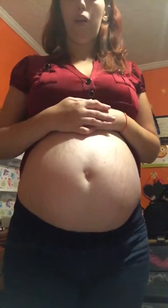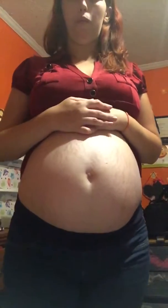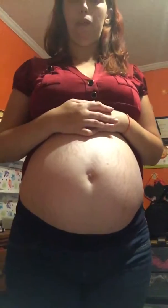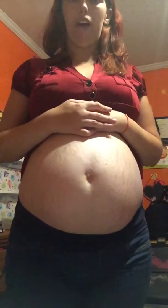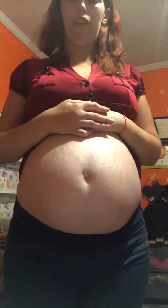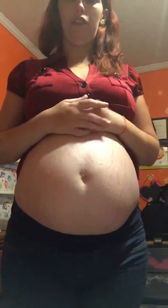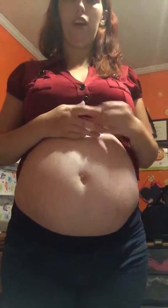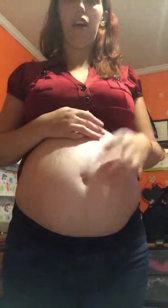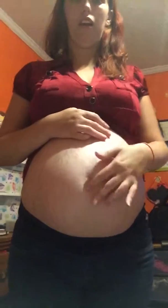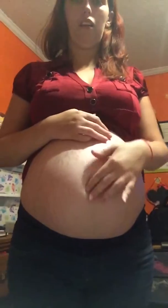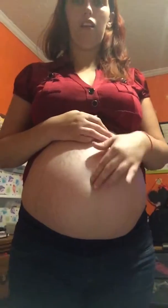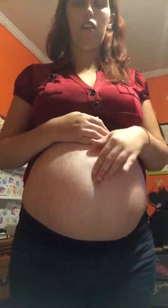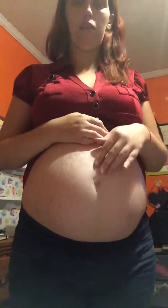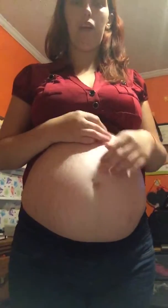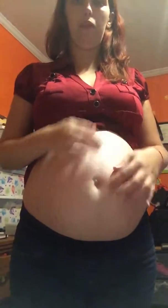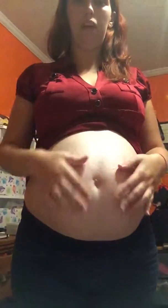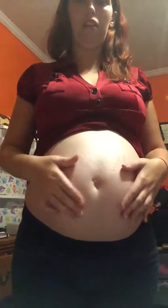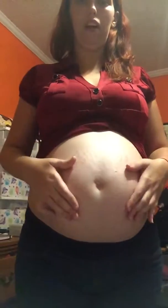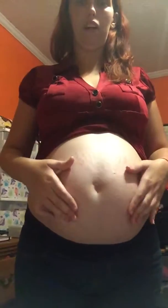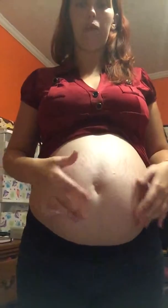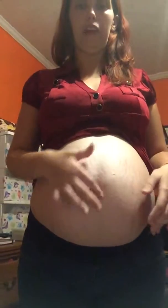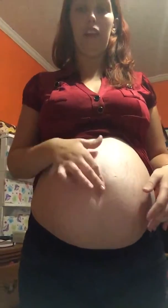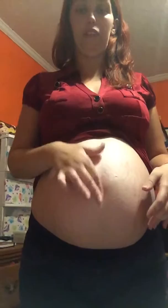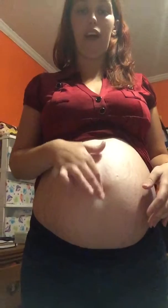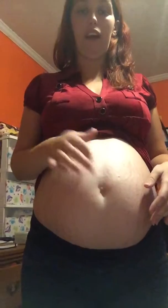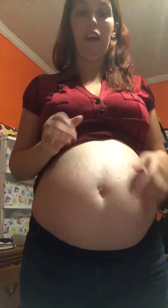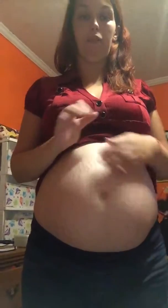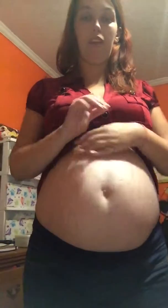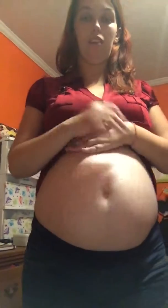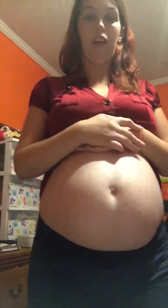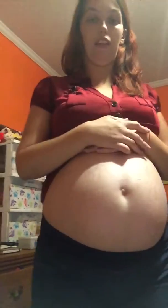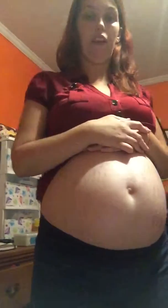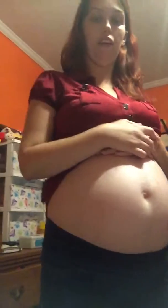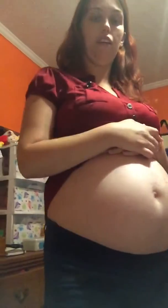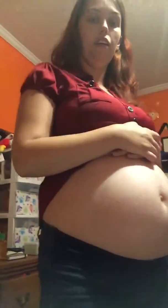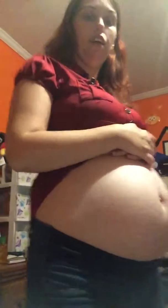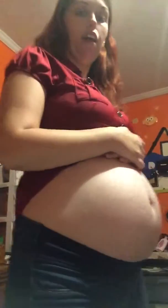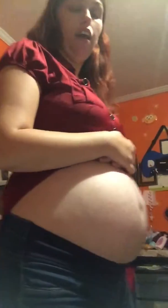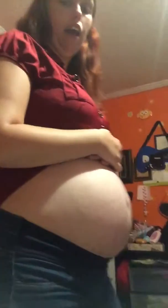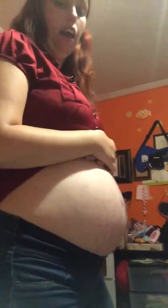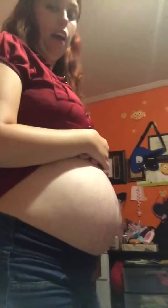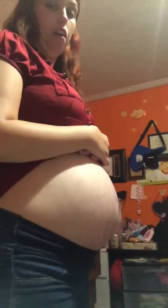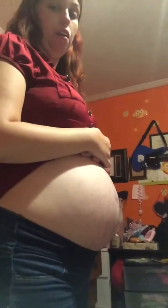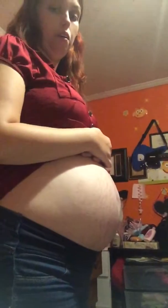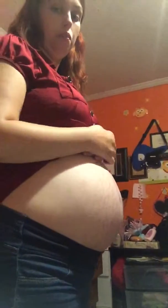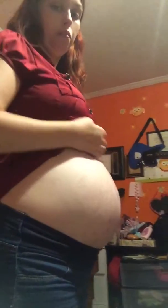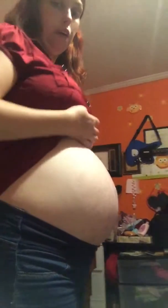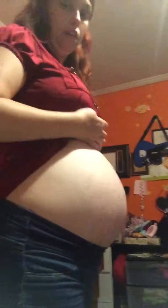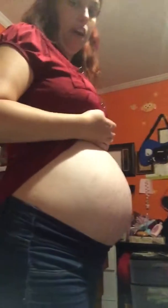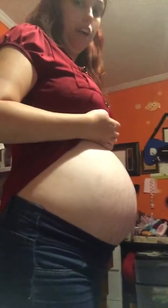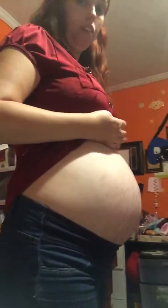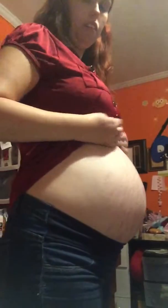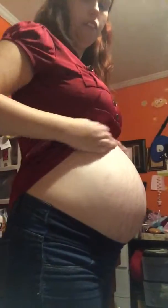my front. Belly button's not completely flat yet but it's getting there and my back. Wait,